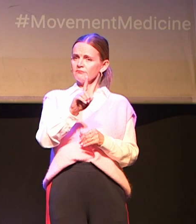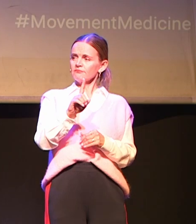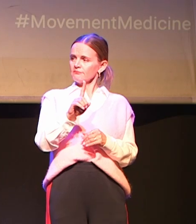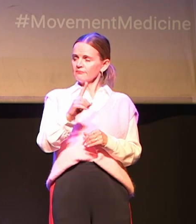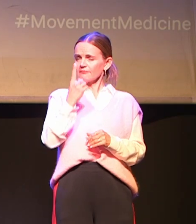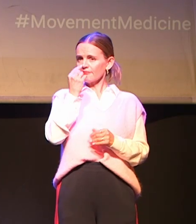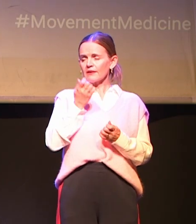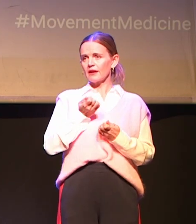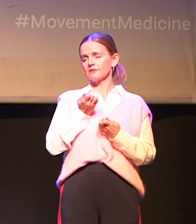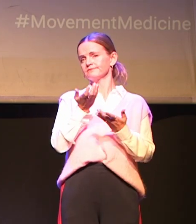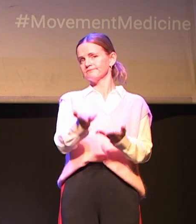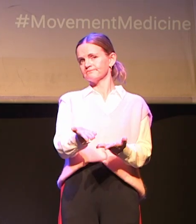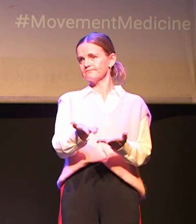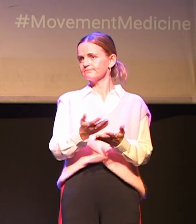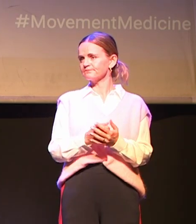um,